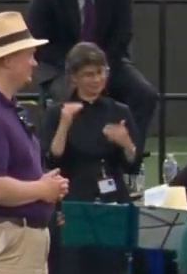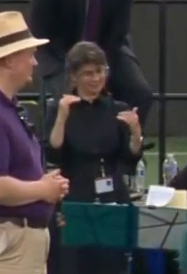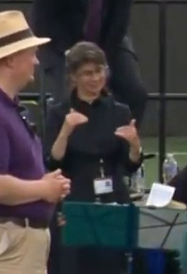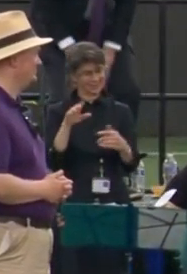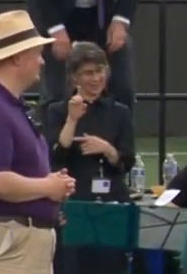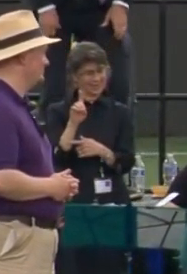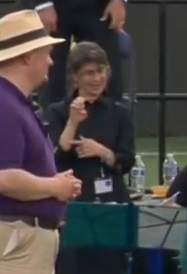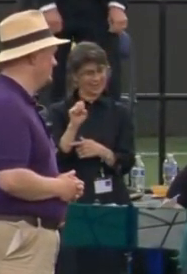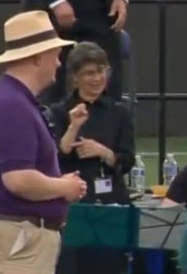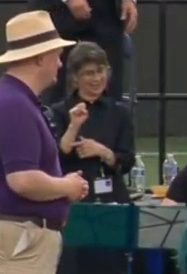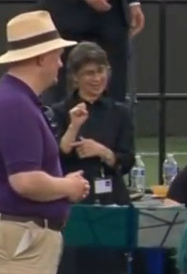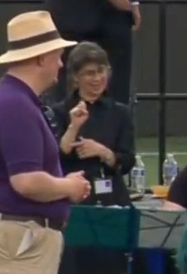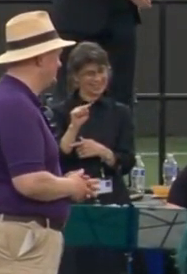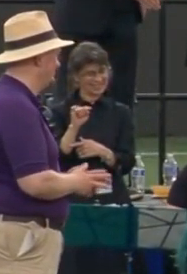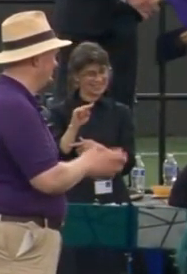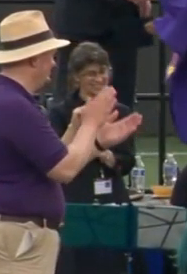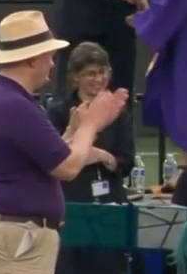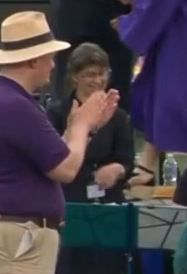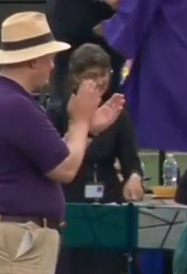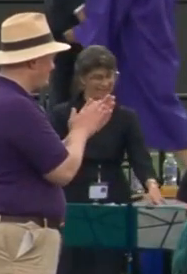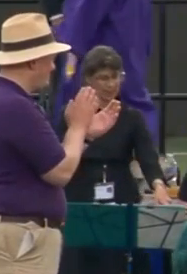Destiny Musiño Mesa.